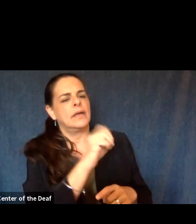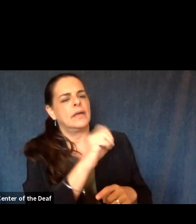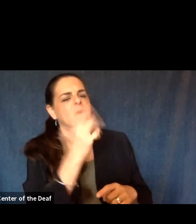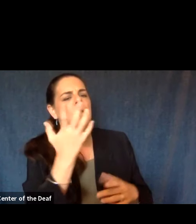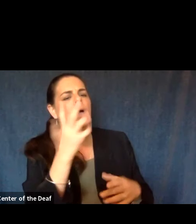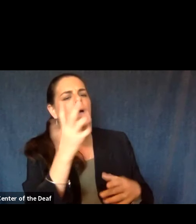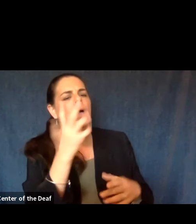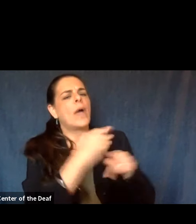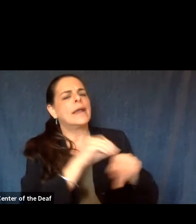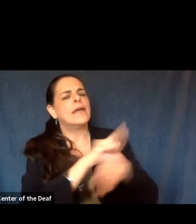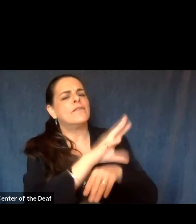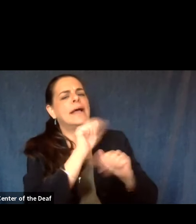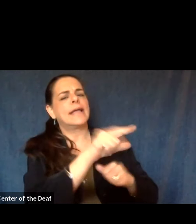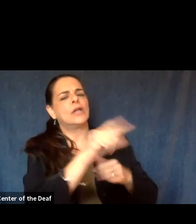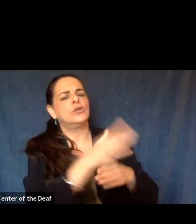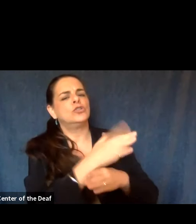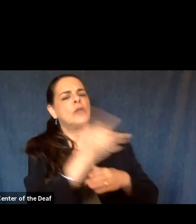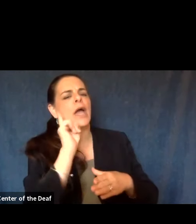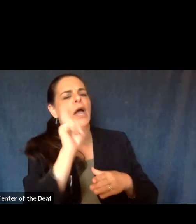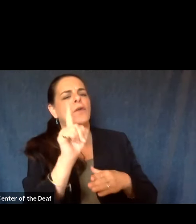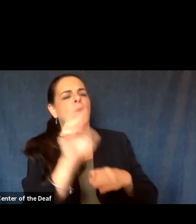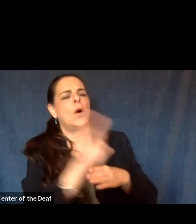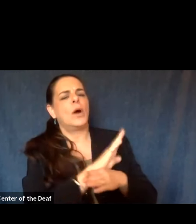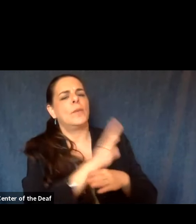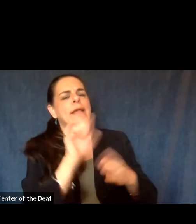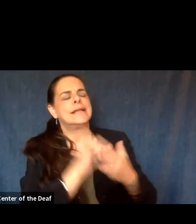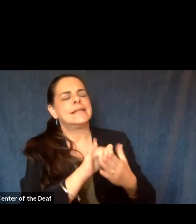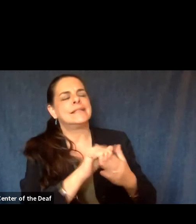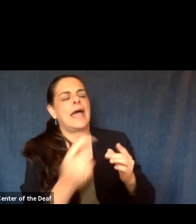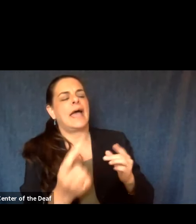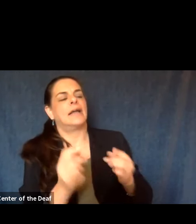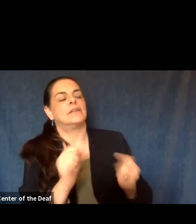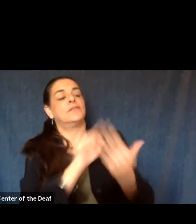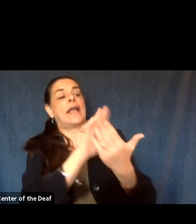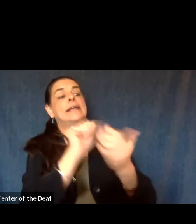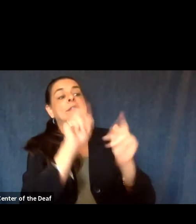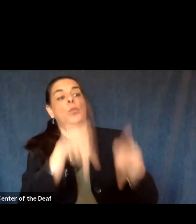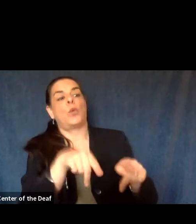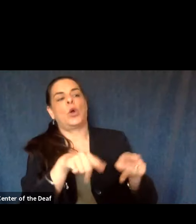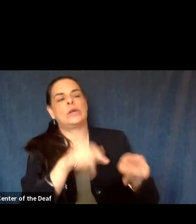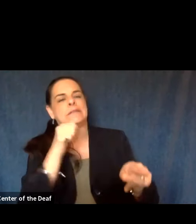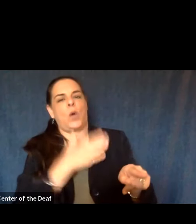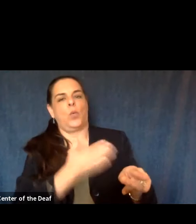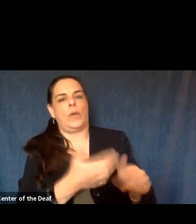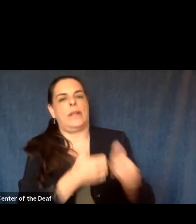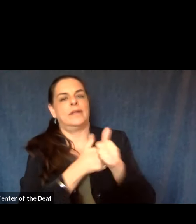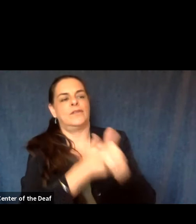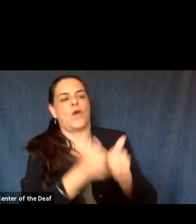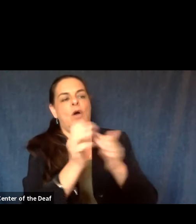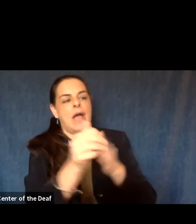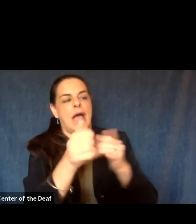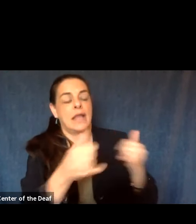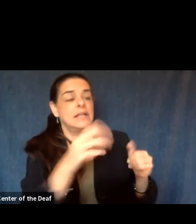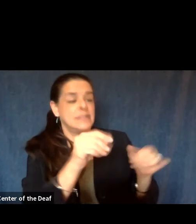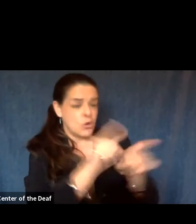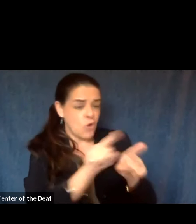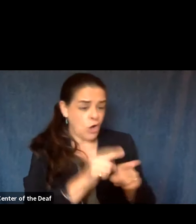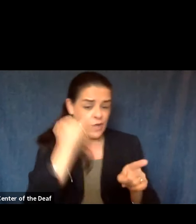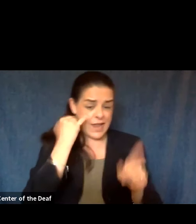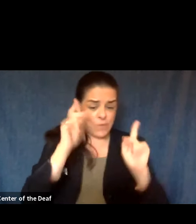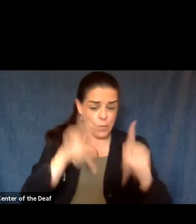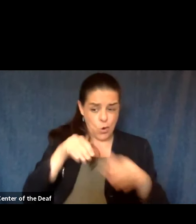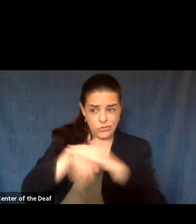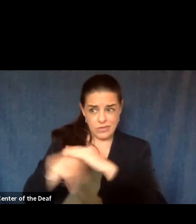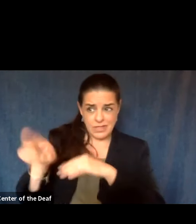advice could you share for a business that encounters a patron unwilling to follow guidance? And likewise, what should a patron do if they see a